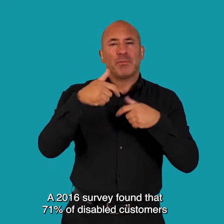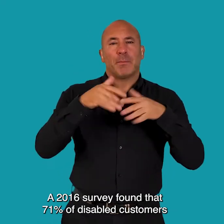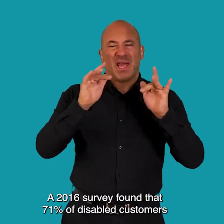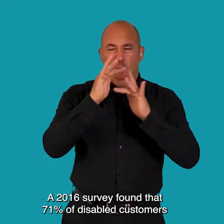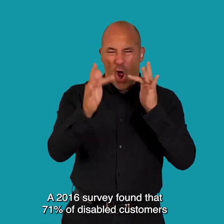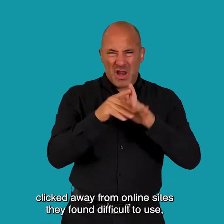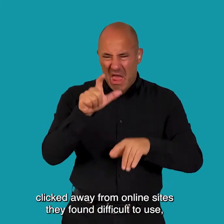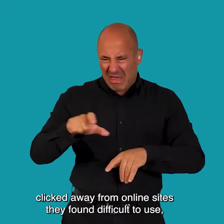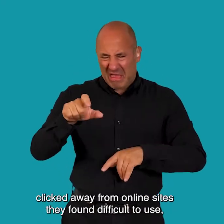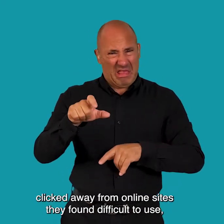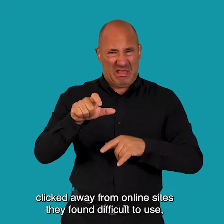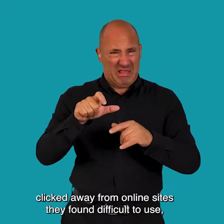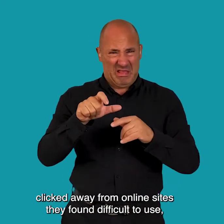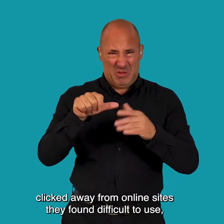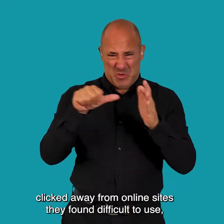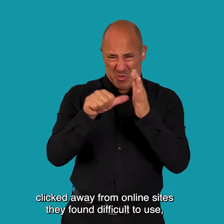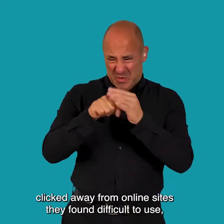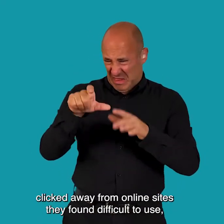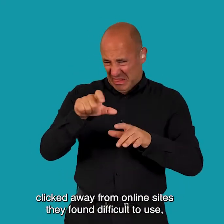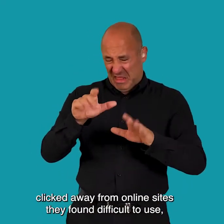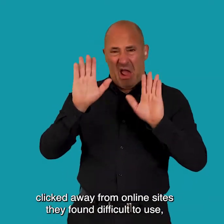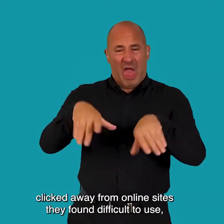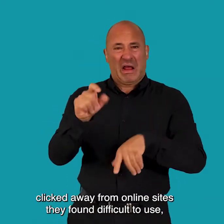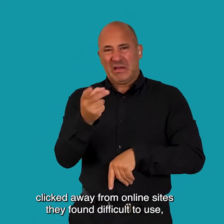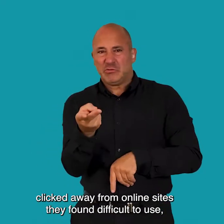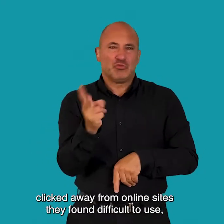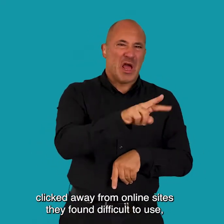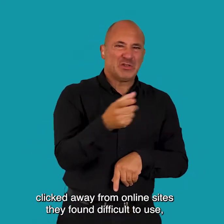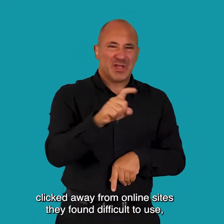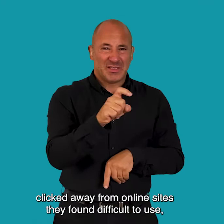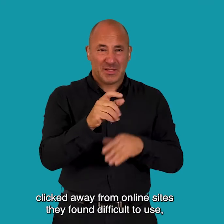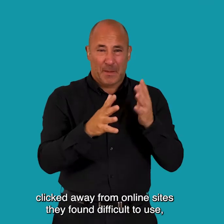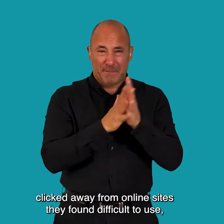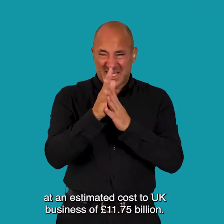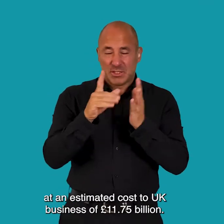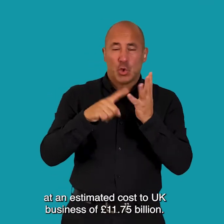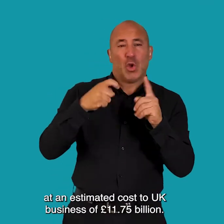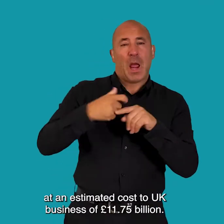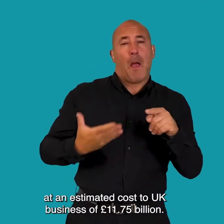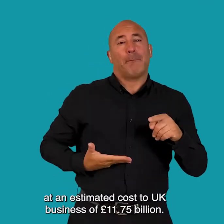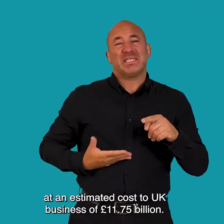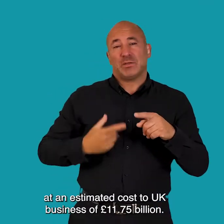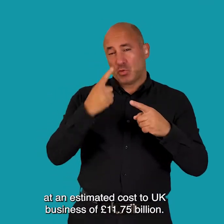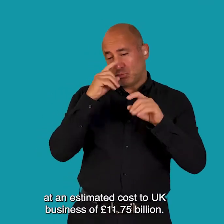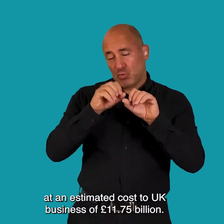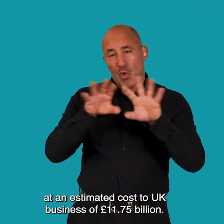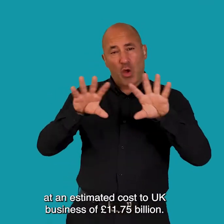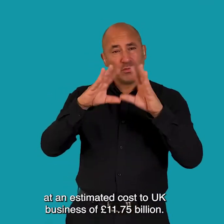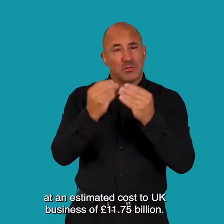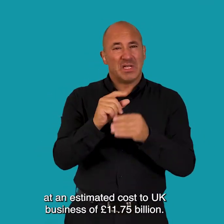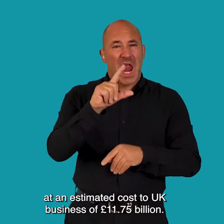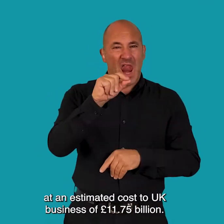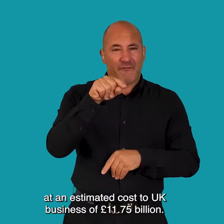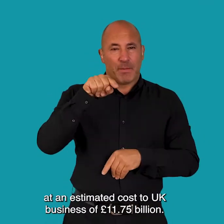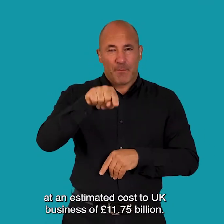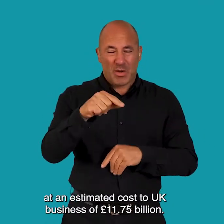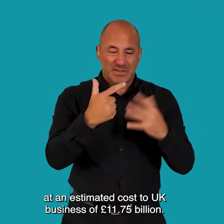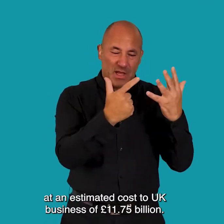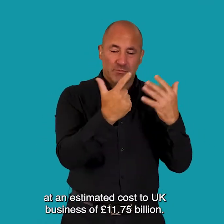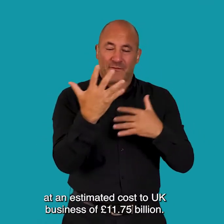customers clicked away from online sites they found difficult to use, at an estimated cost to UK business of